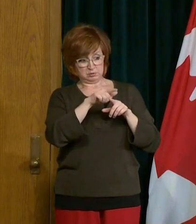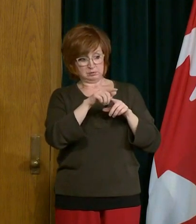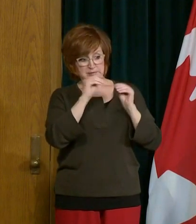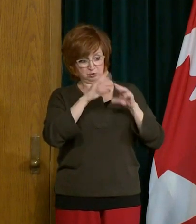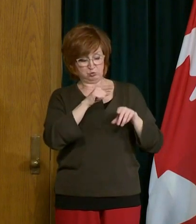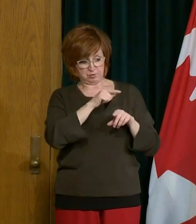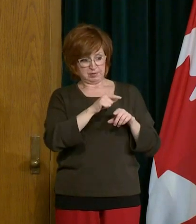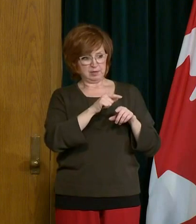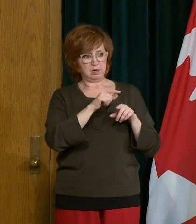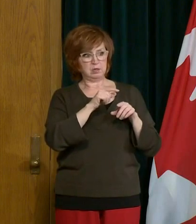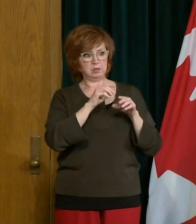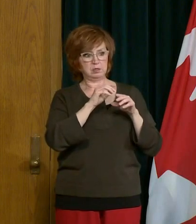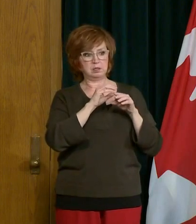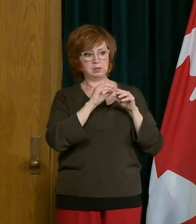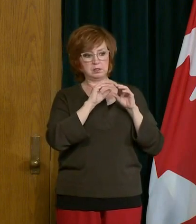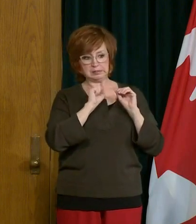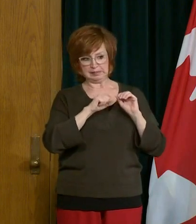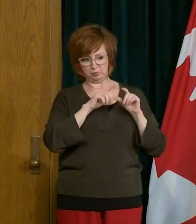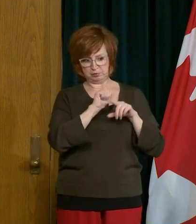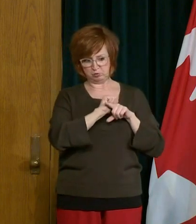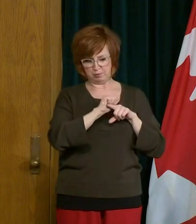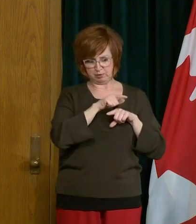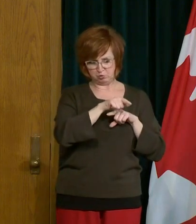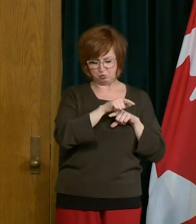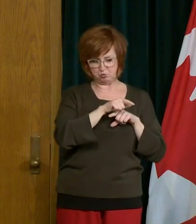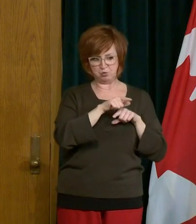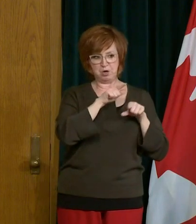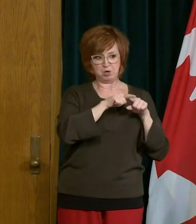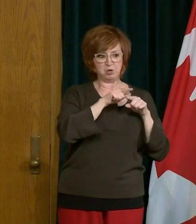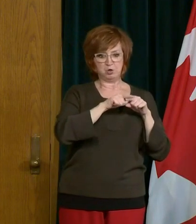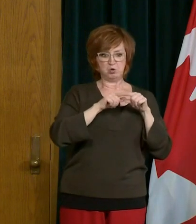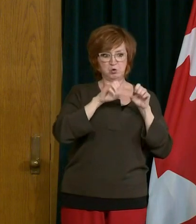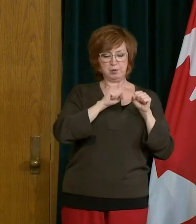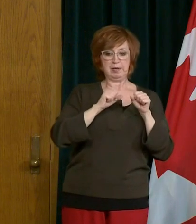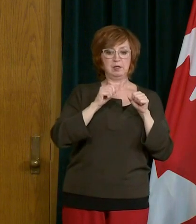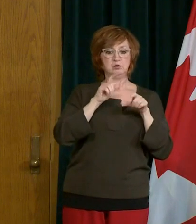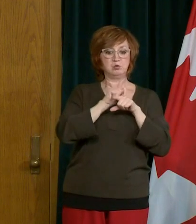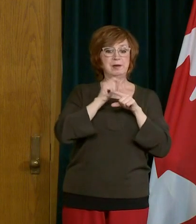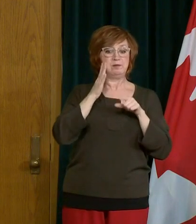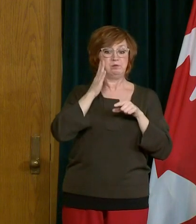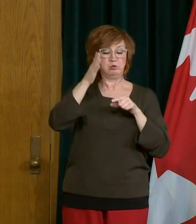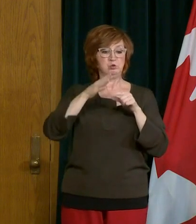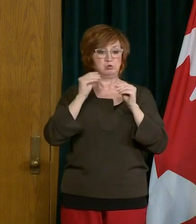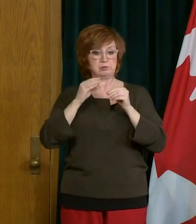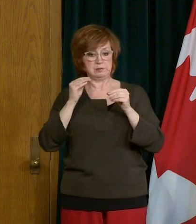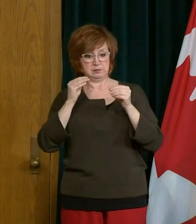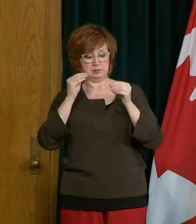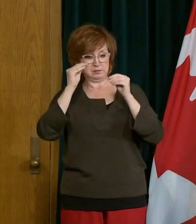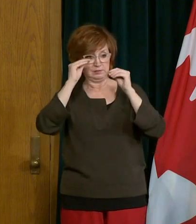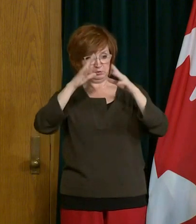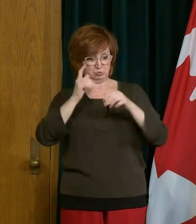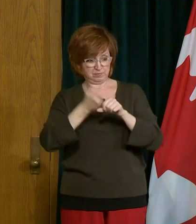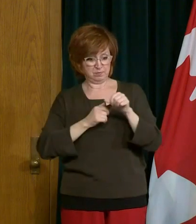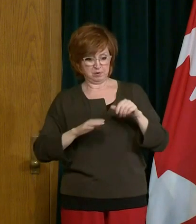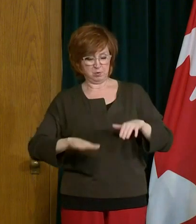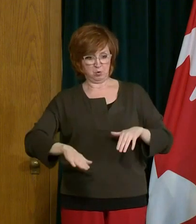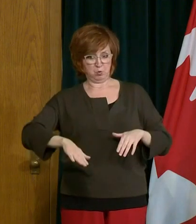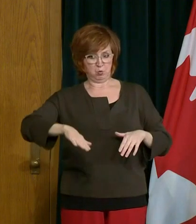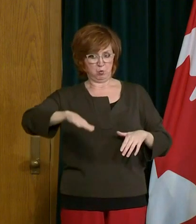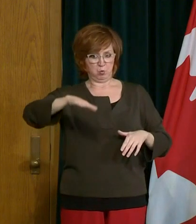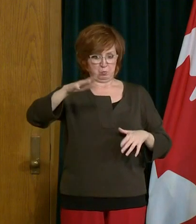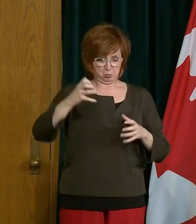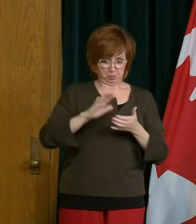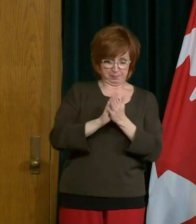continue to educate our next generation in Loche. And that was where the advent of the DTAP program came from, the